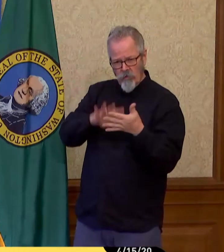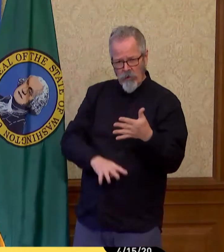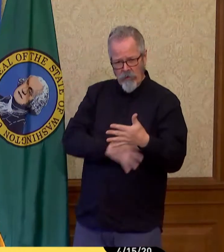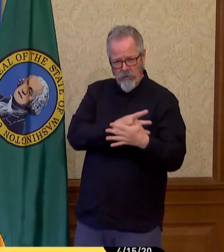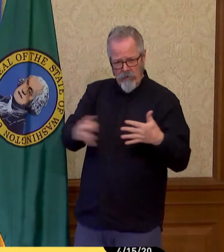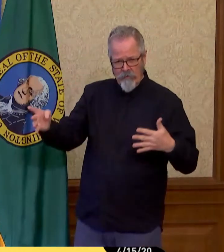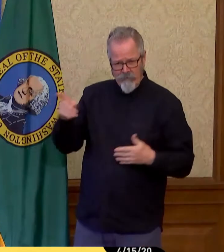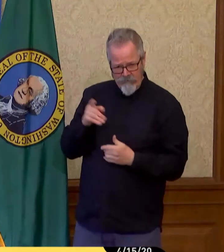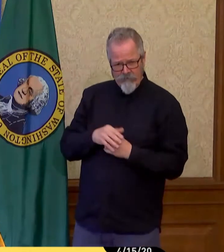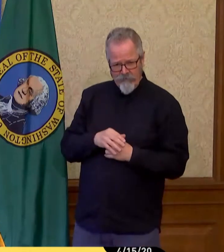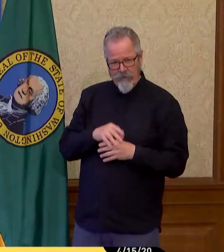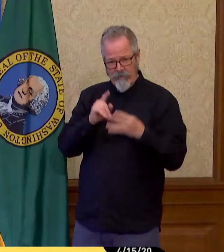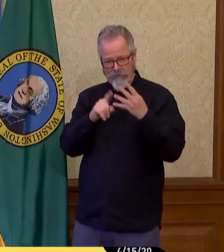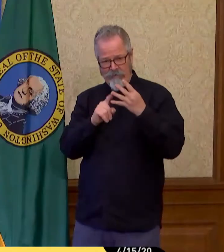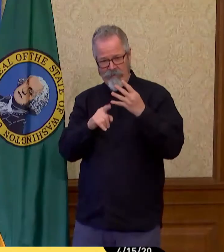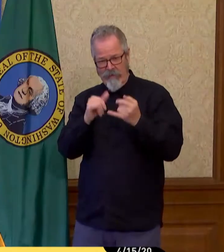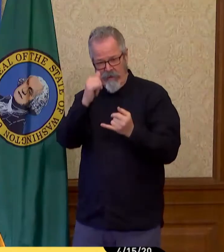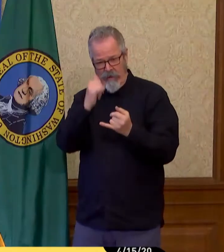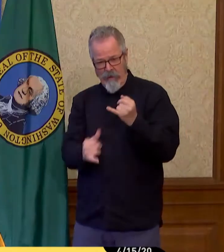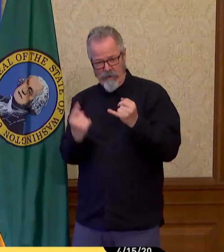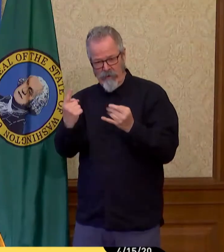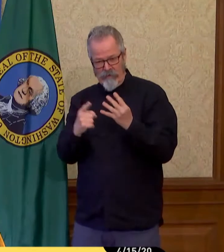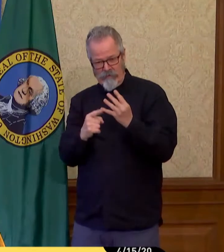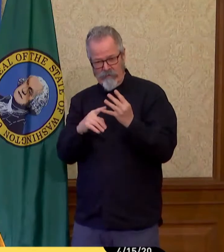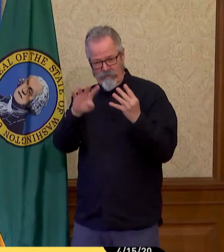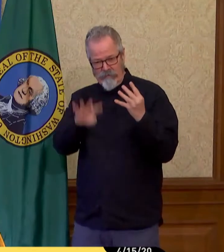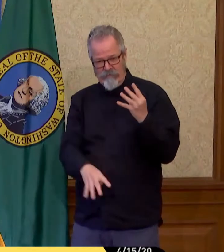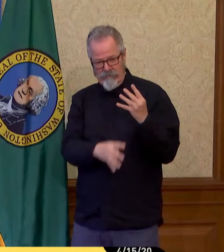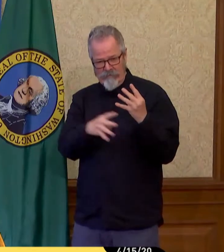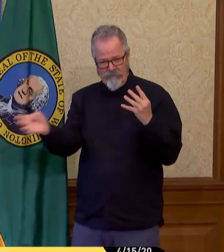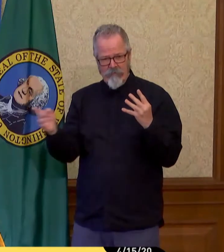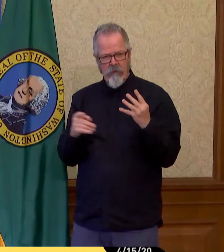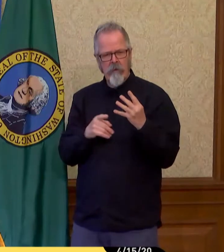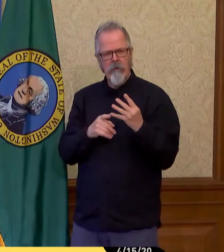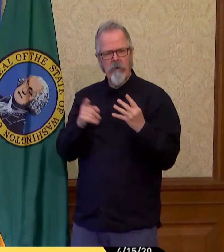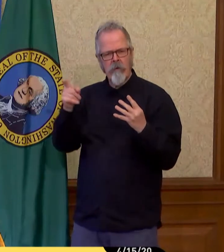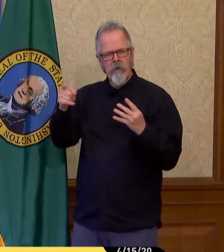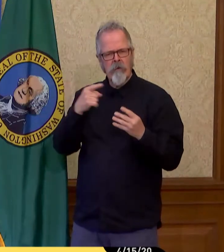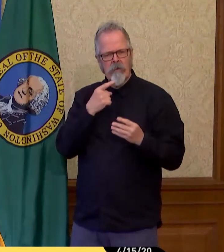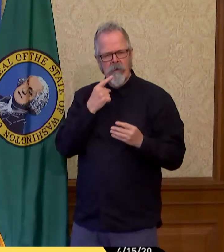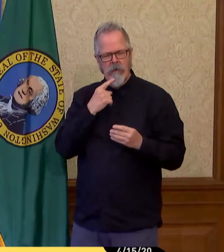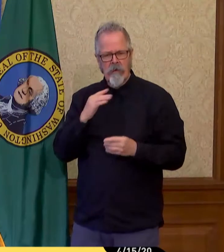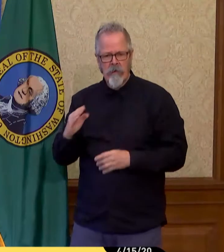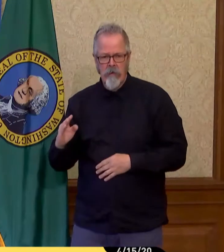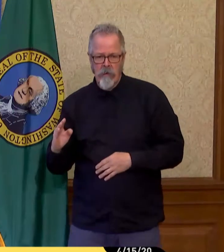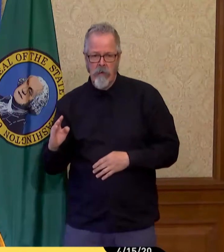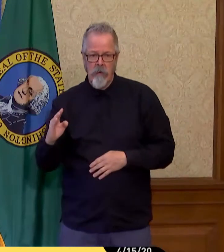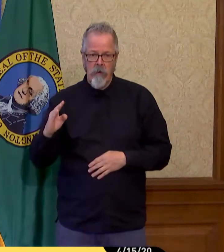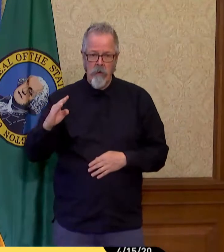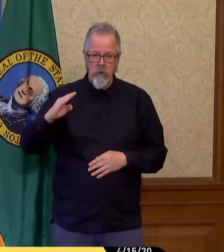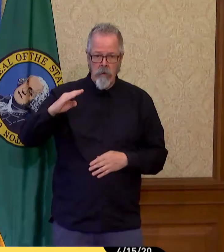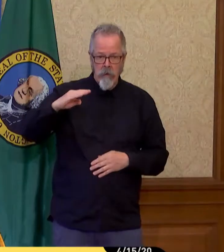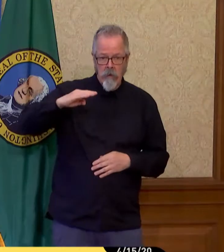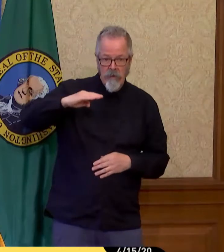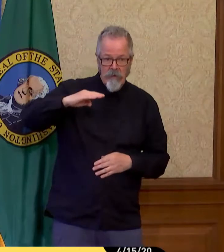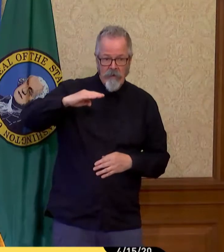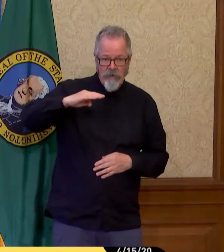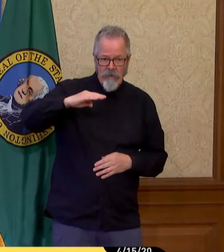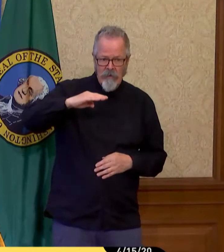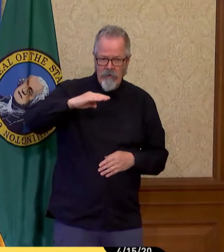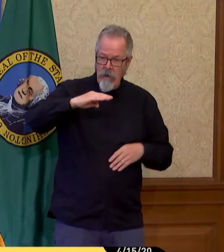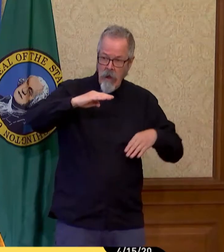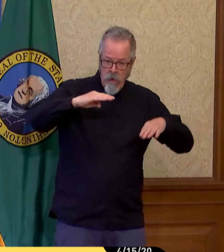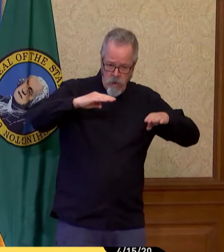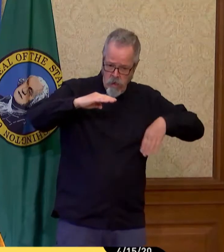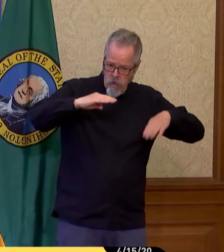that we haven't been accelerating as much as we can, but that we've been starting to plateau. What do we need to